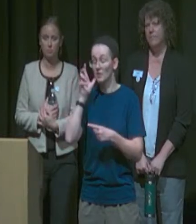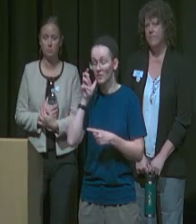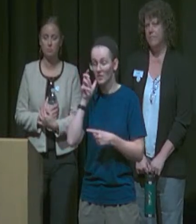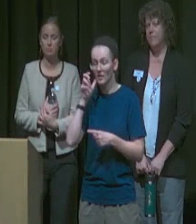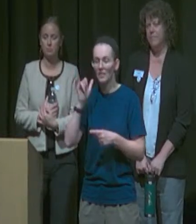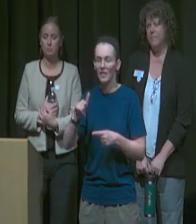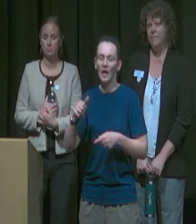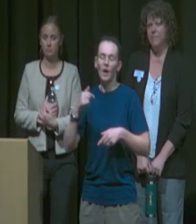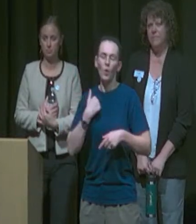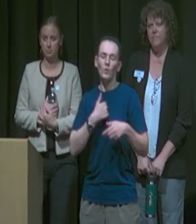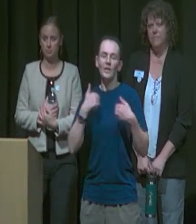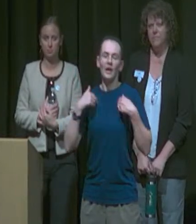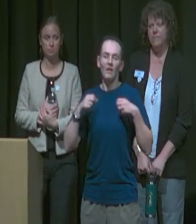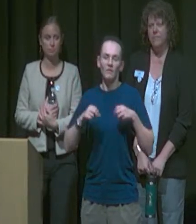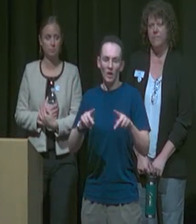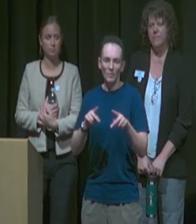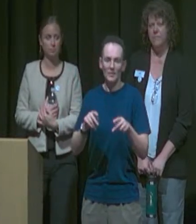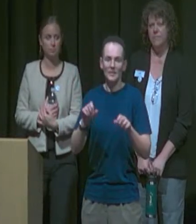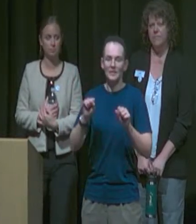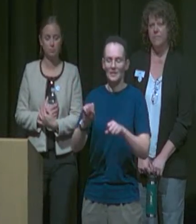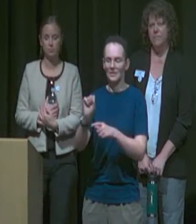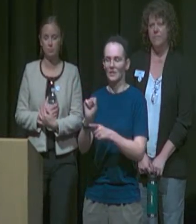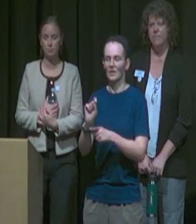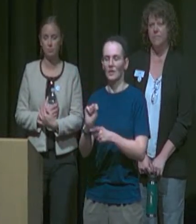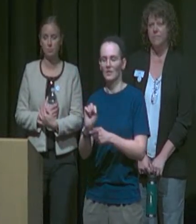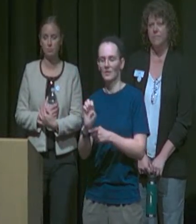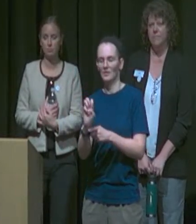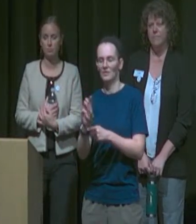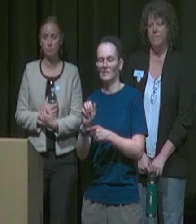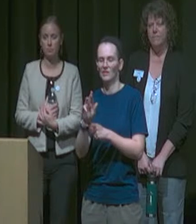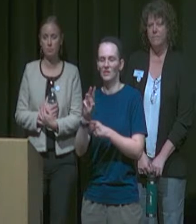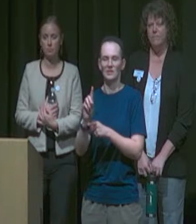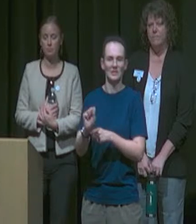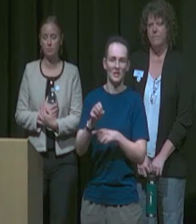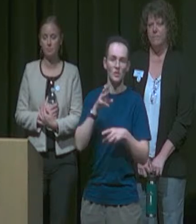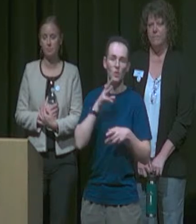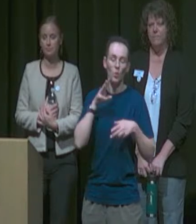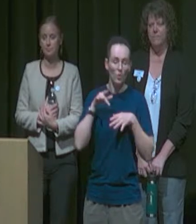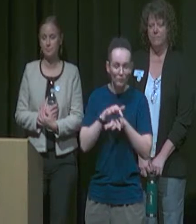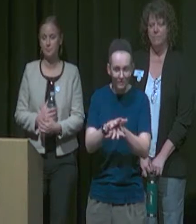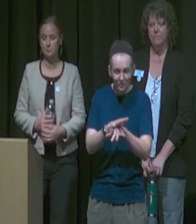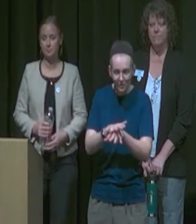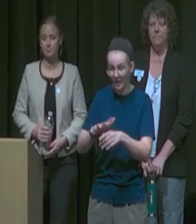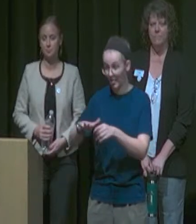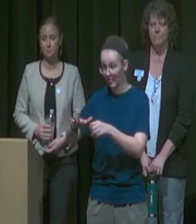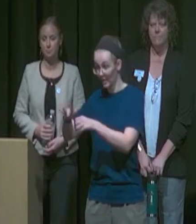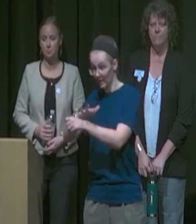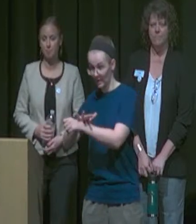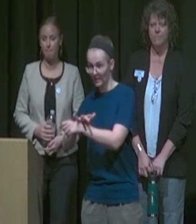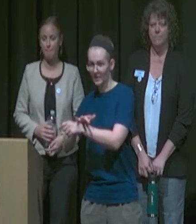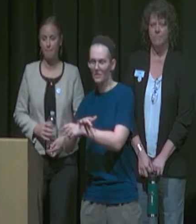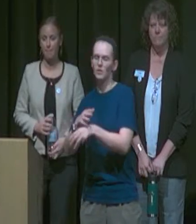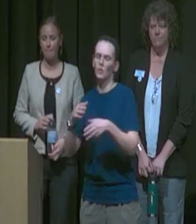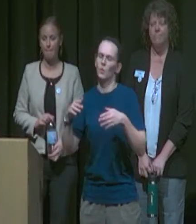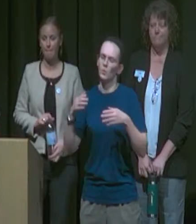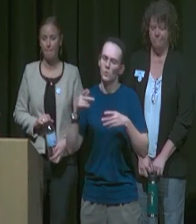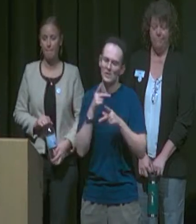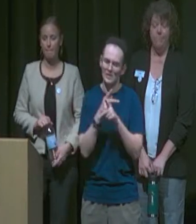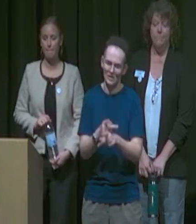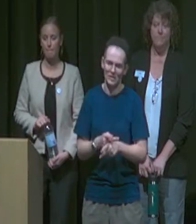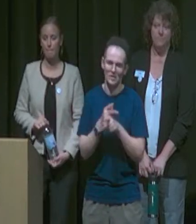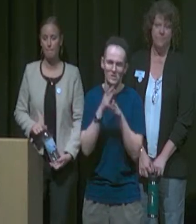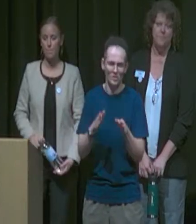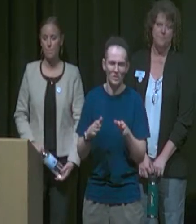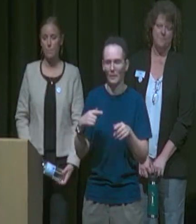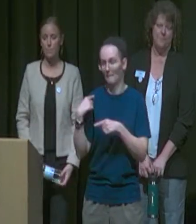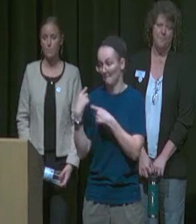this gives us a chance to be stewards of the river and the surrounding land in a way we've not been before, so